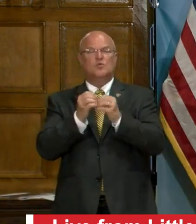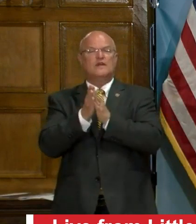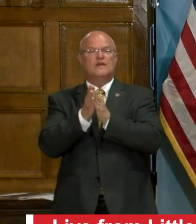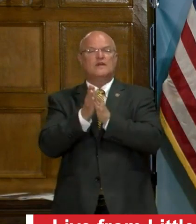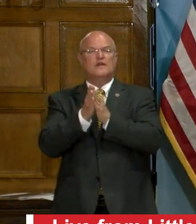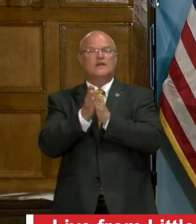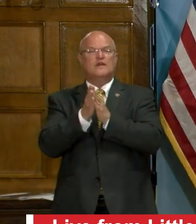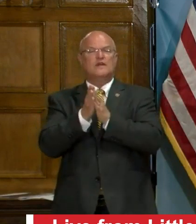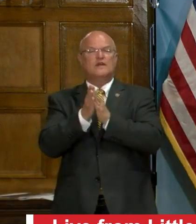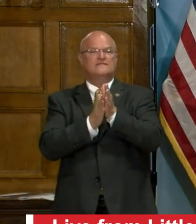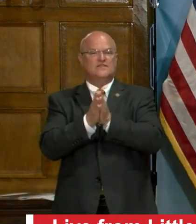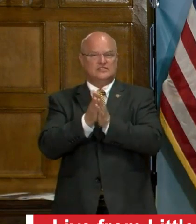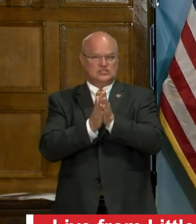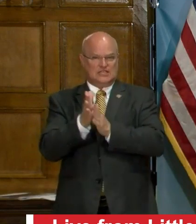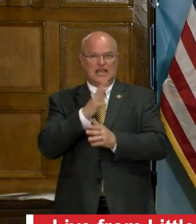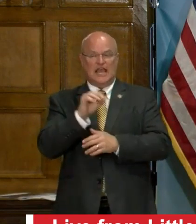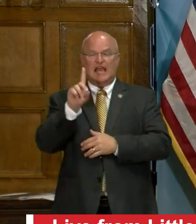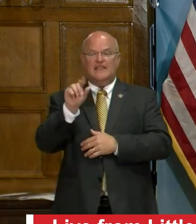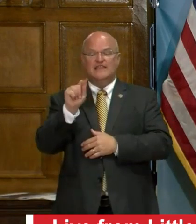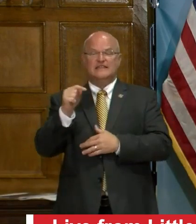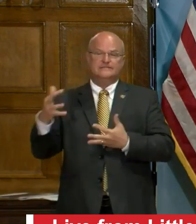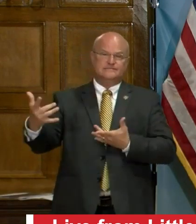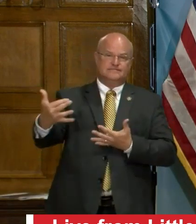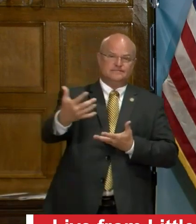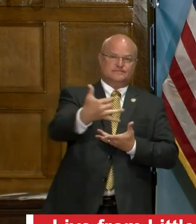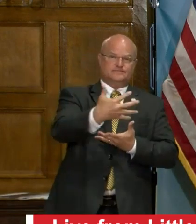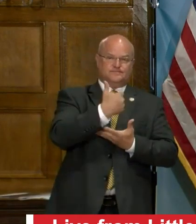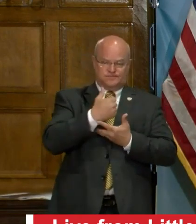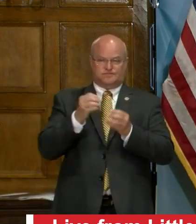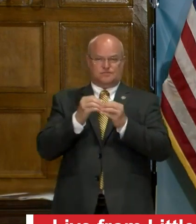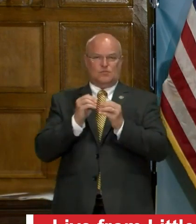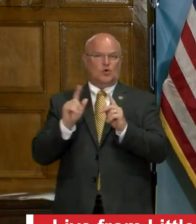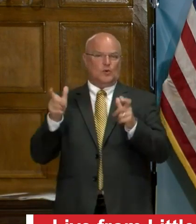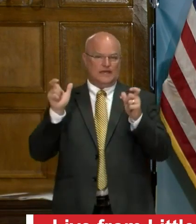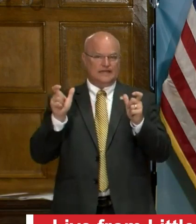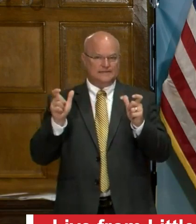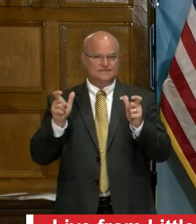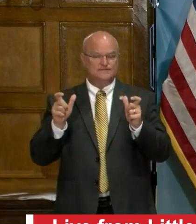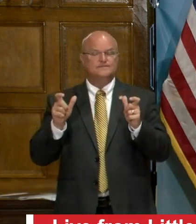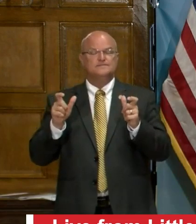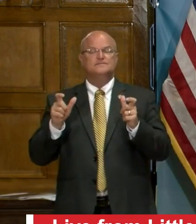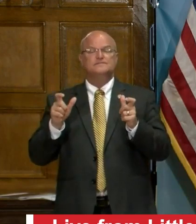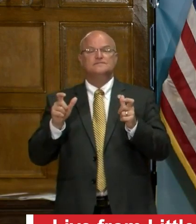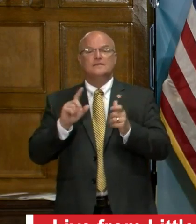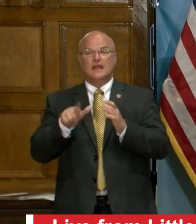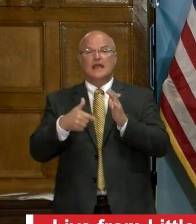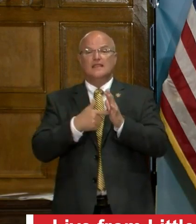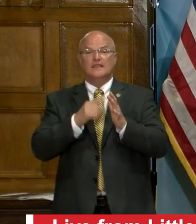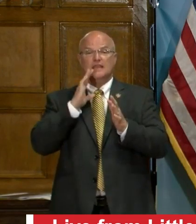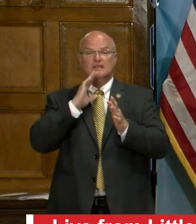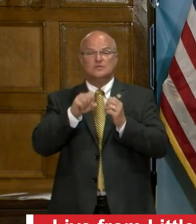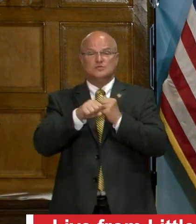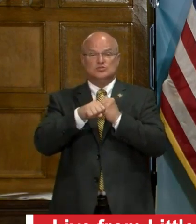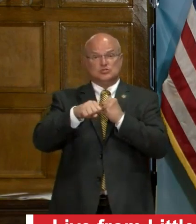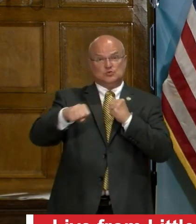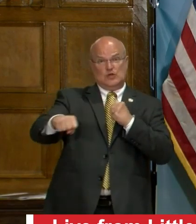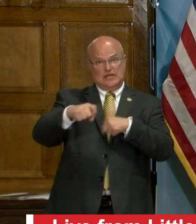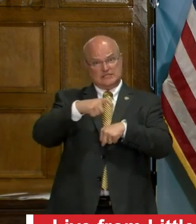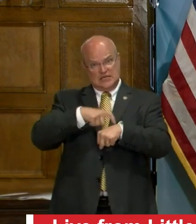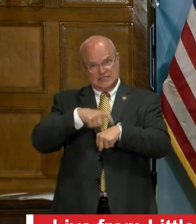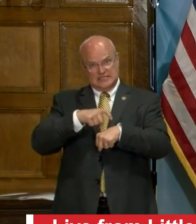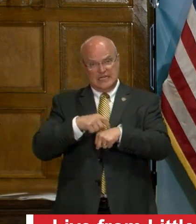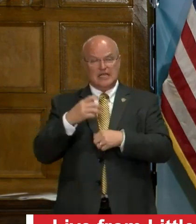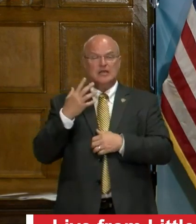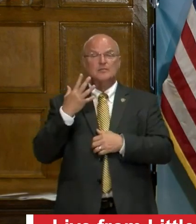efficiently and the data can flow more quickly. This is going to stretch our team, and